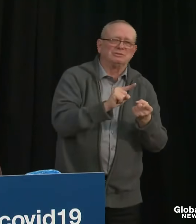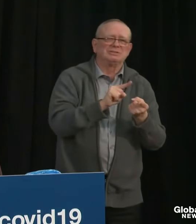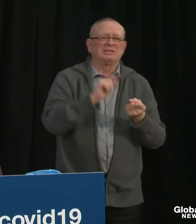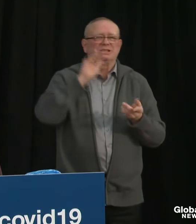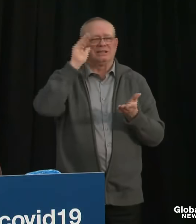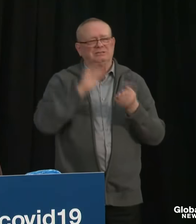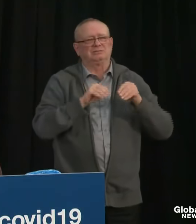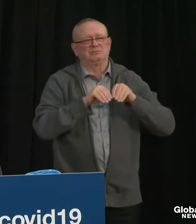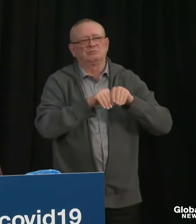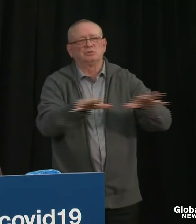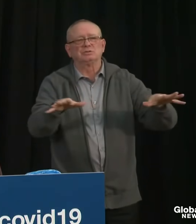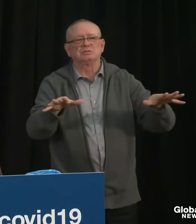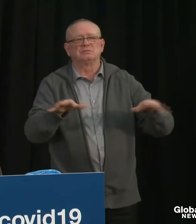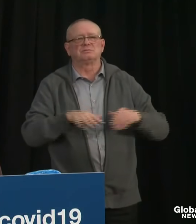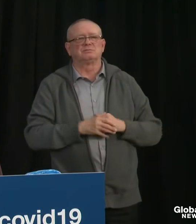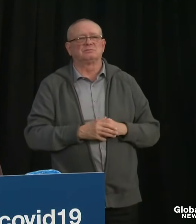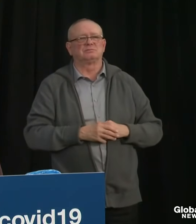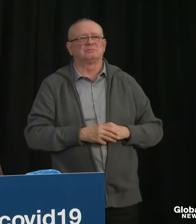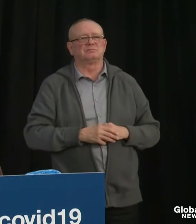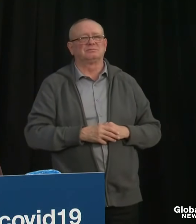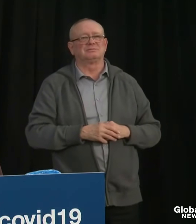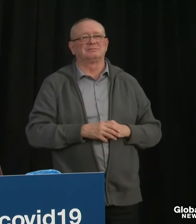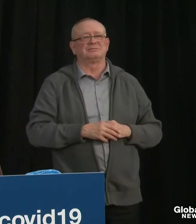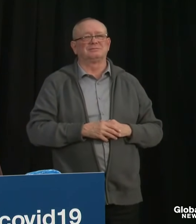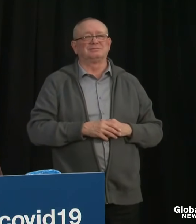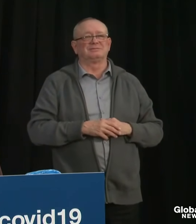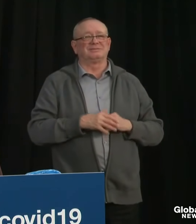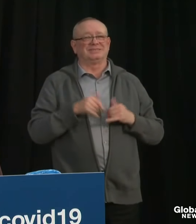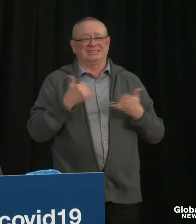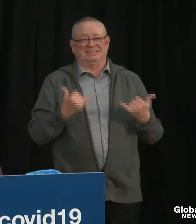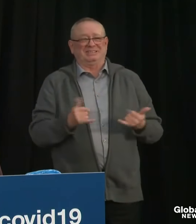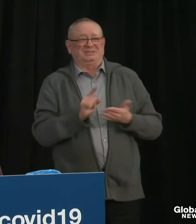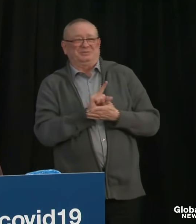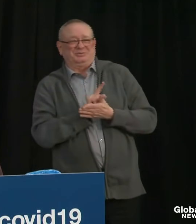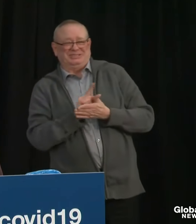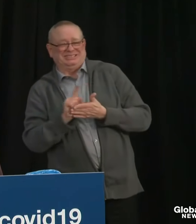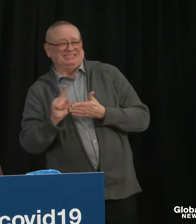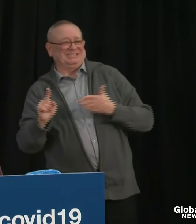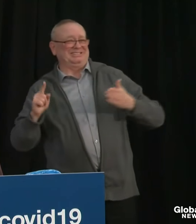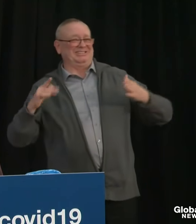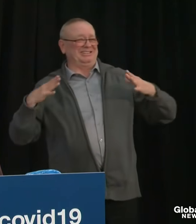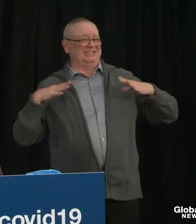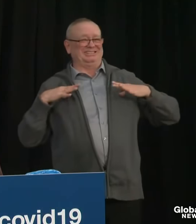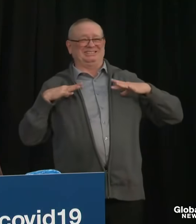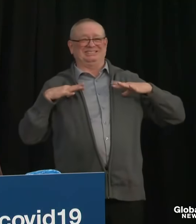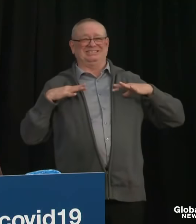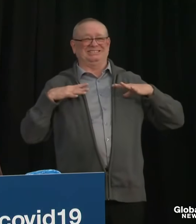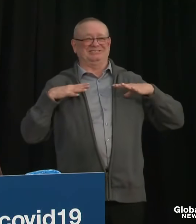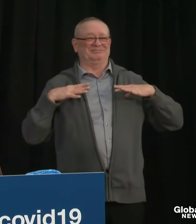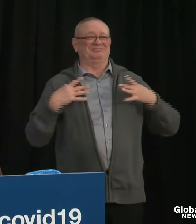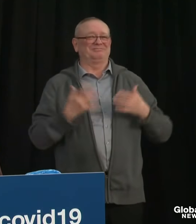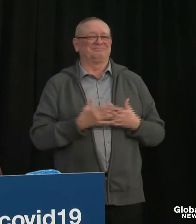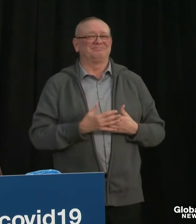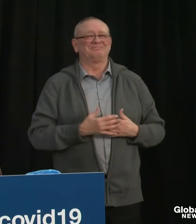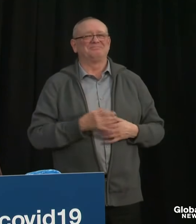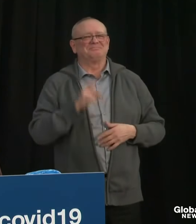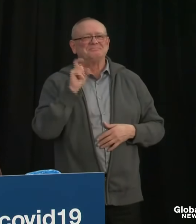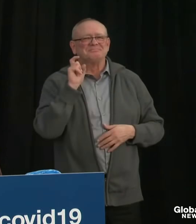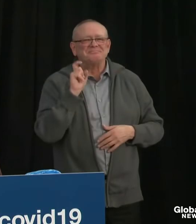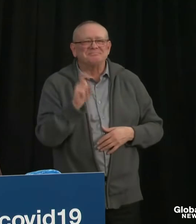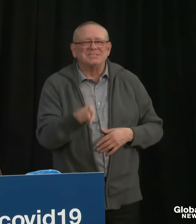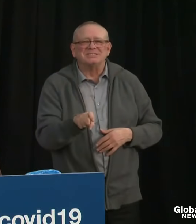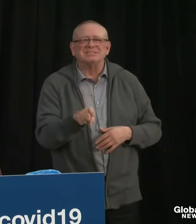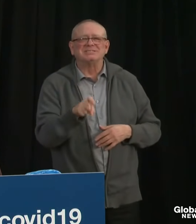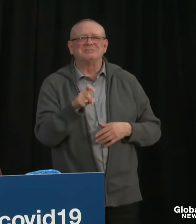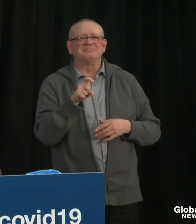many to relax and celebrate, but we must not relax our guard or gather with friends and family outside our